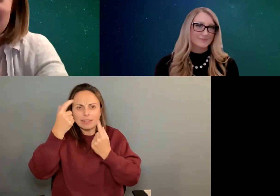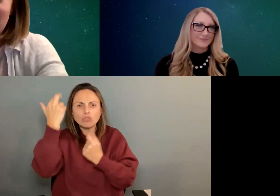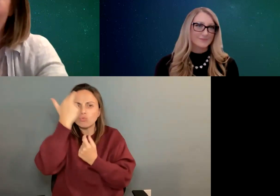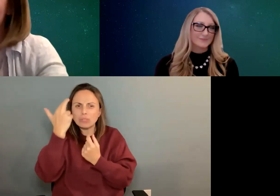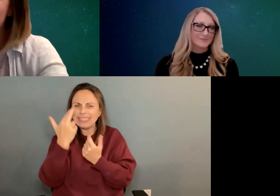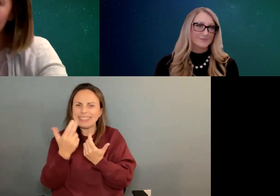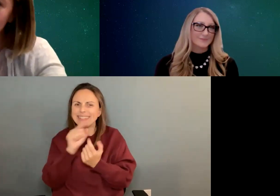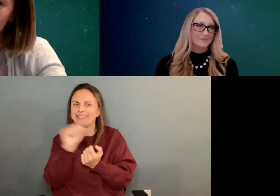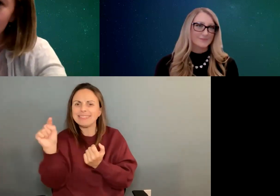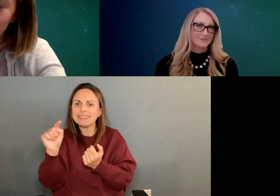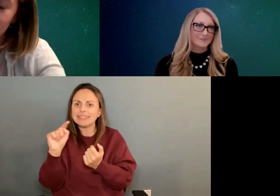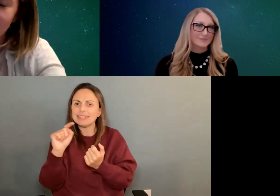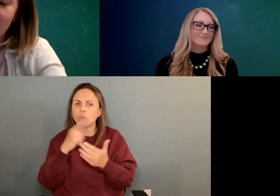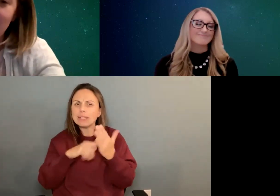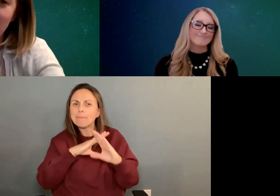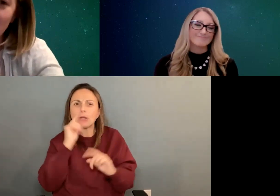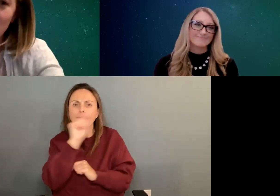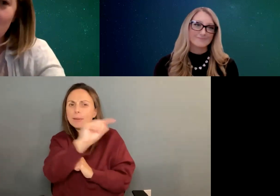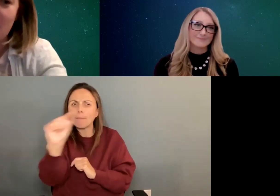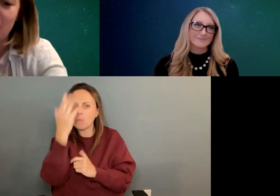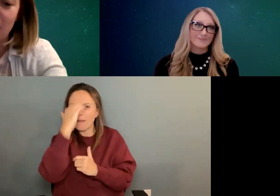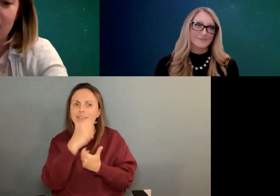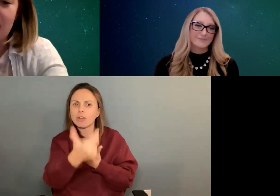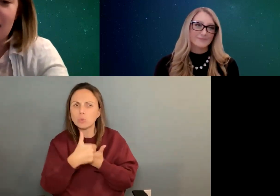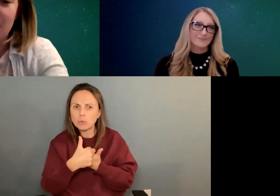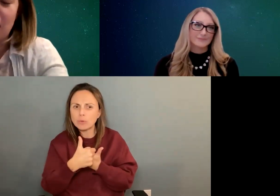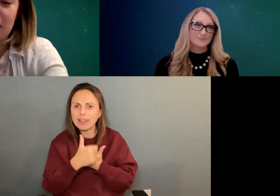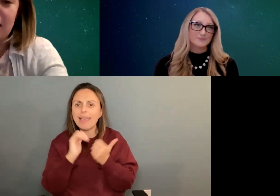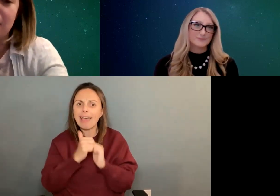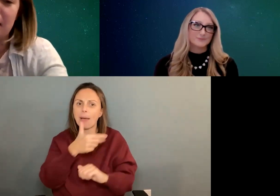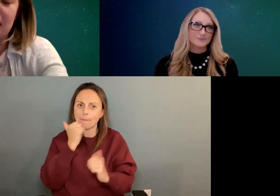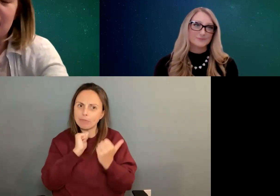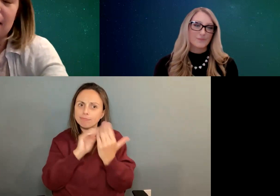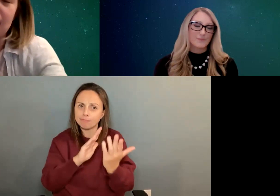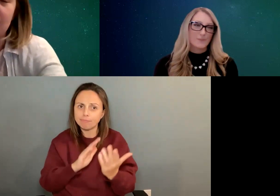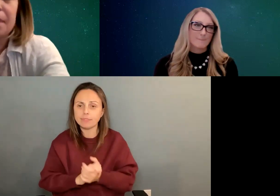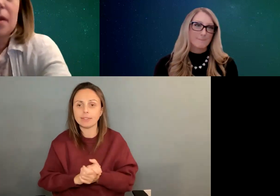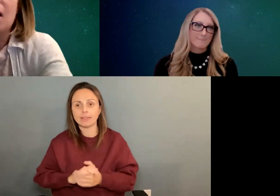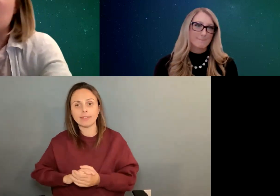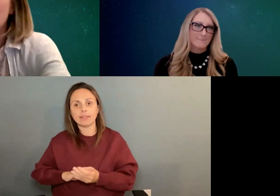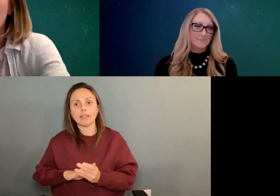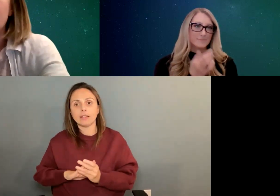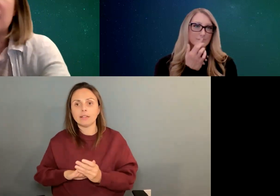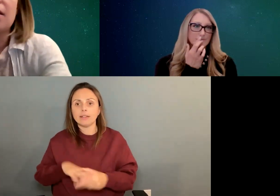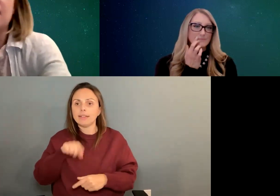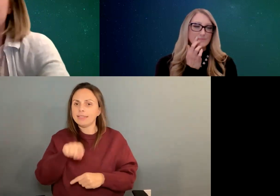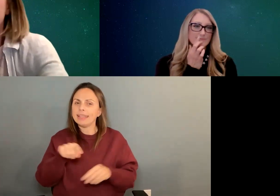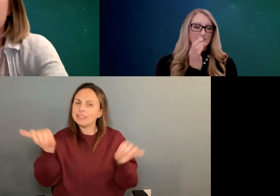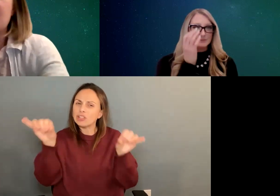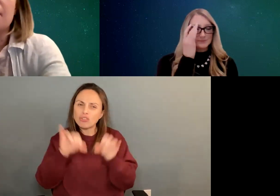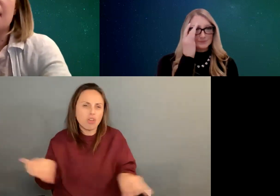what is it that are the barriers to this and how can we better address this, because I think this is a